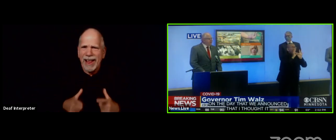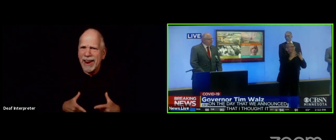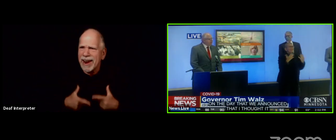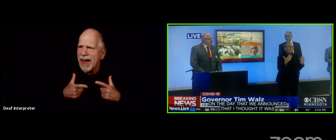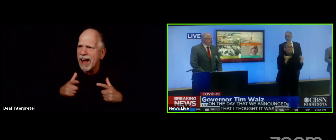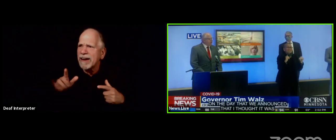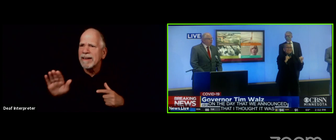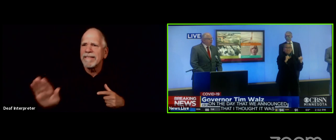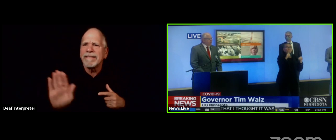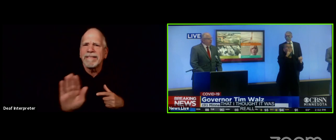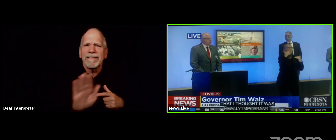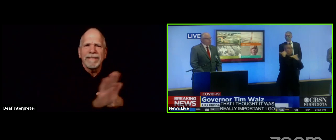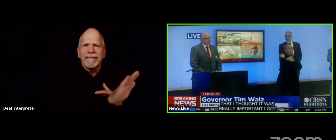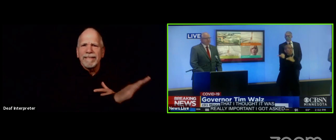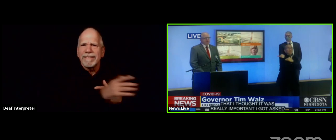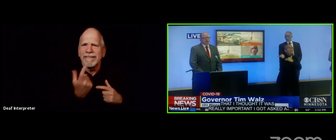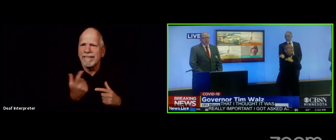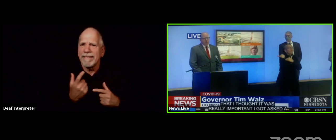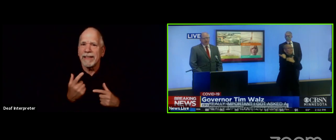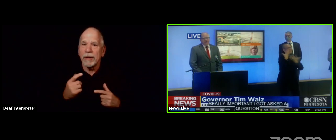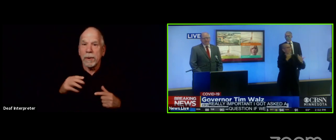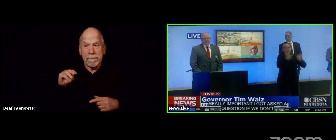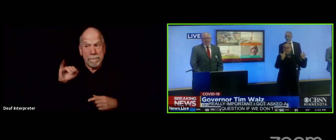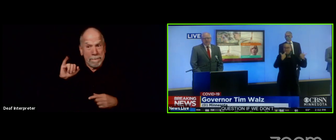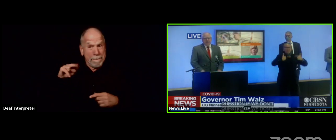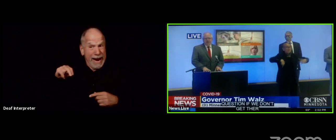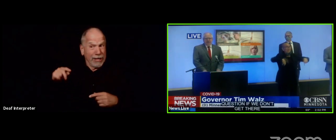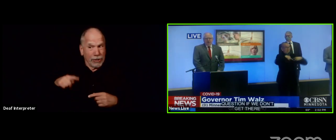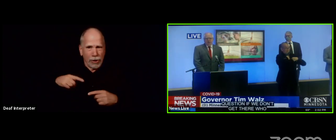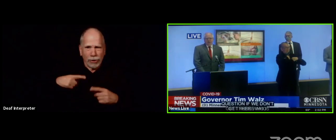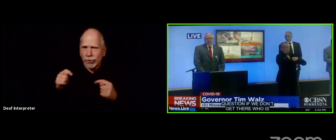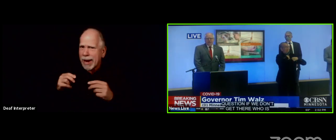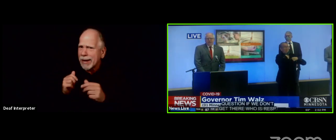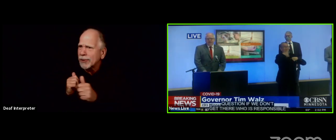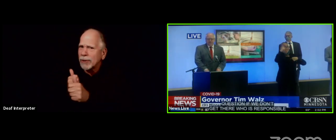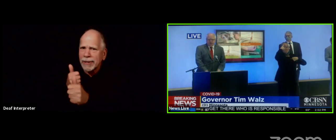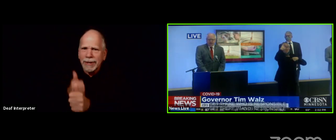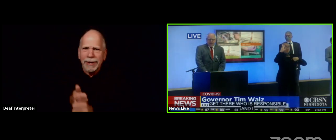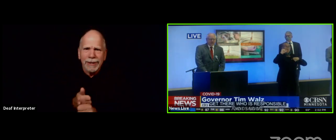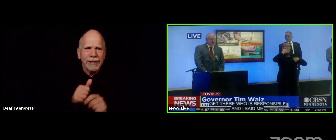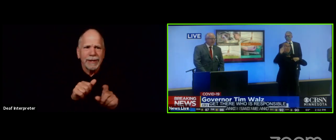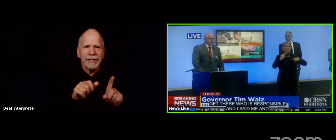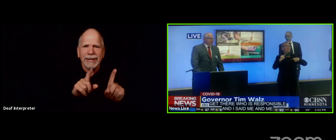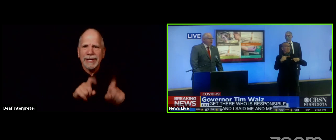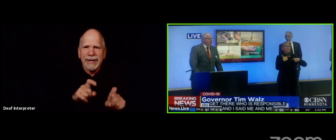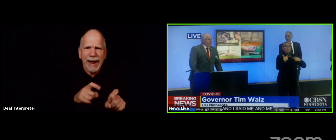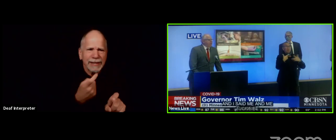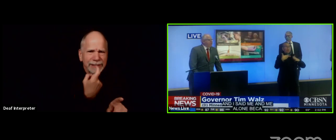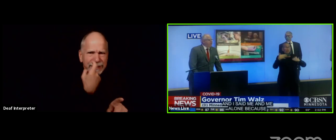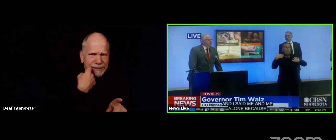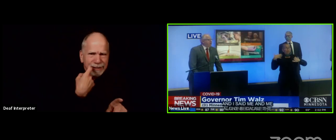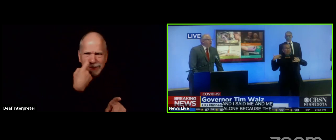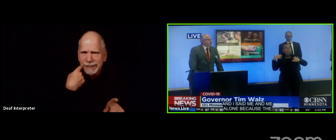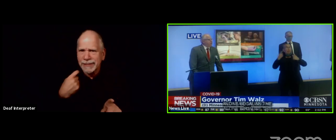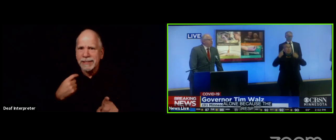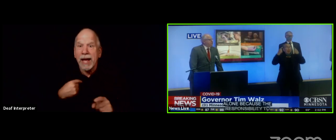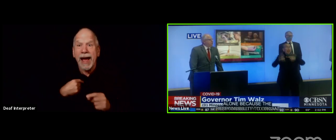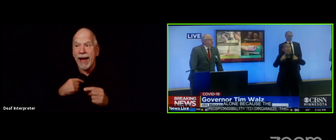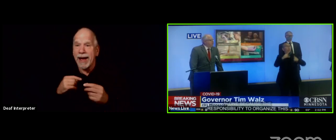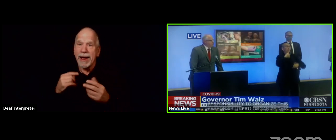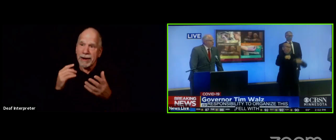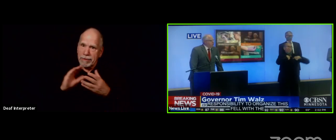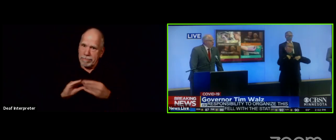me and me alone, because the responsibility to organize this fell with the state of Minnesota and the governor. But I want to be very clear. The